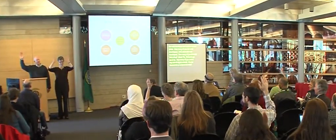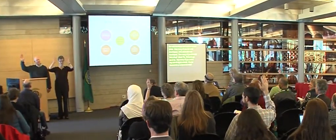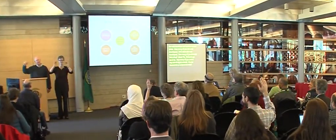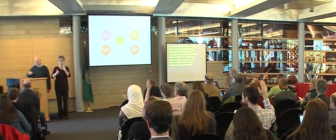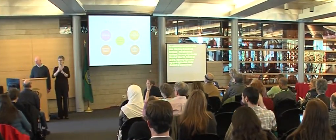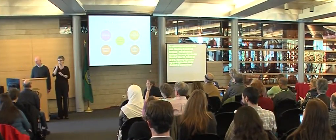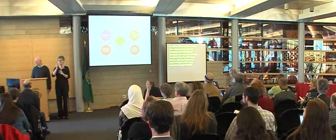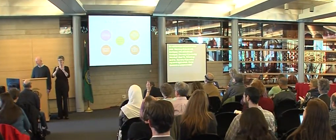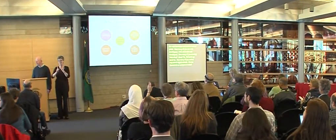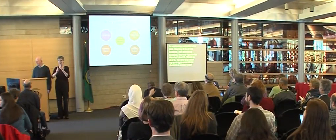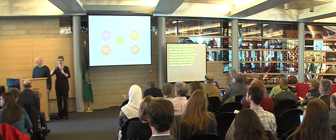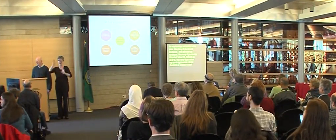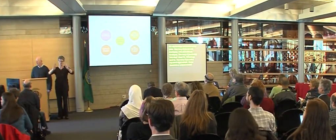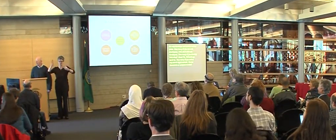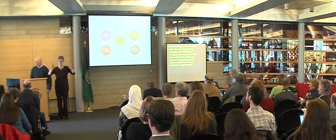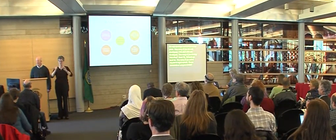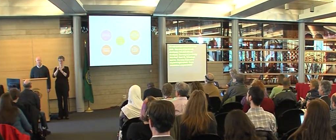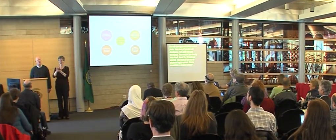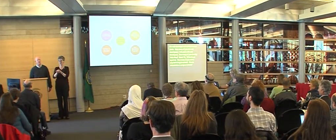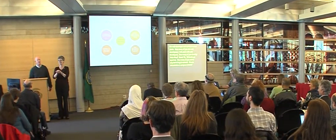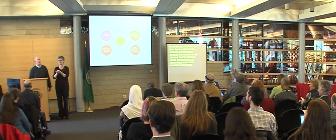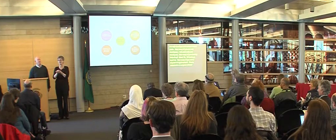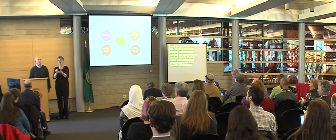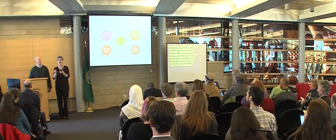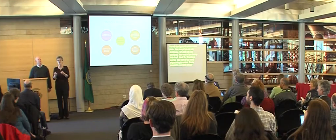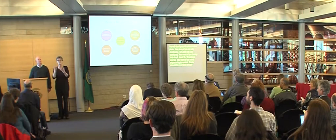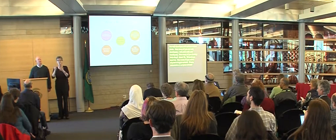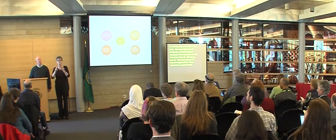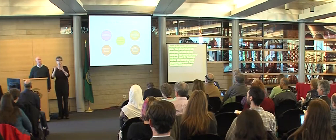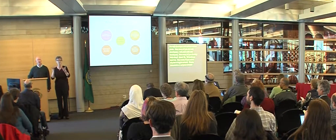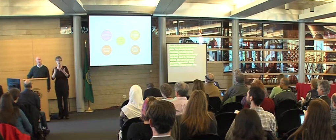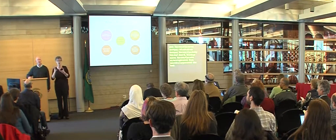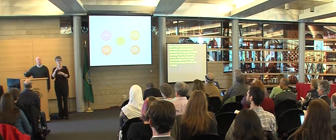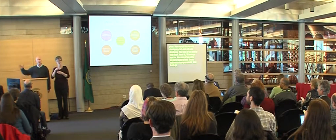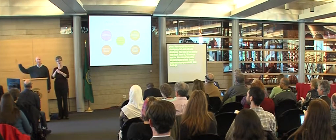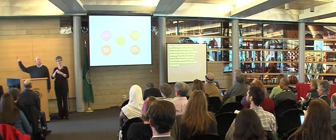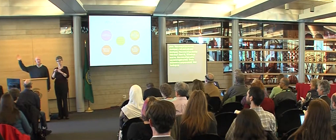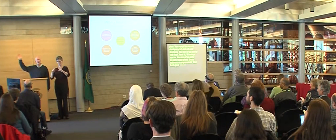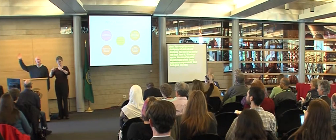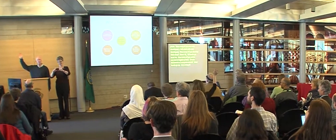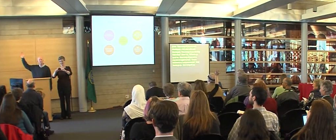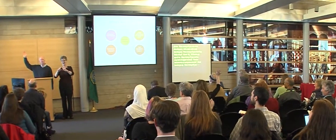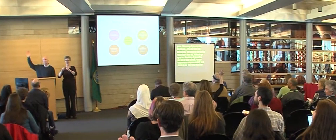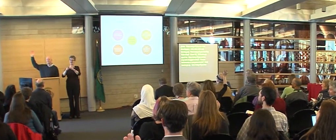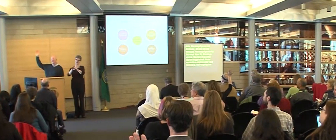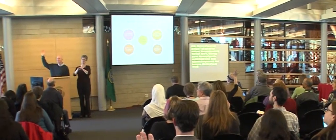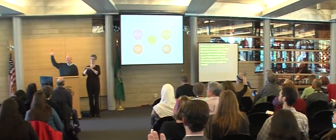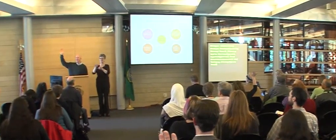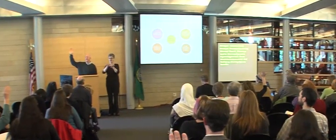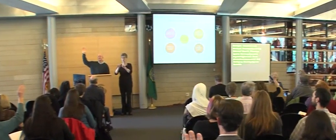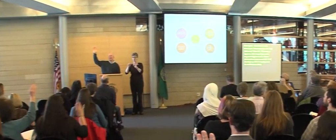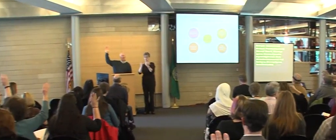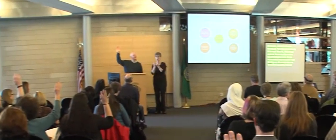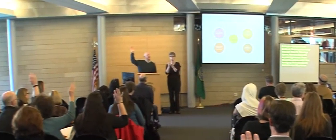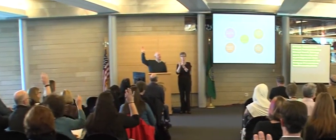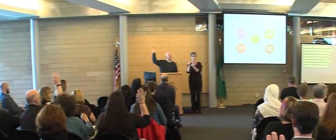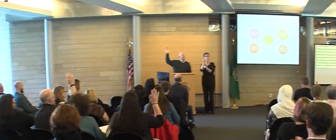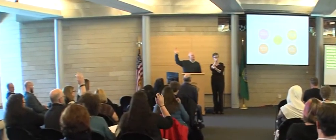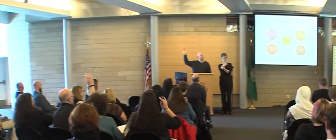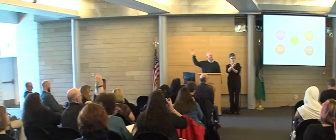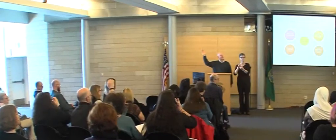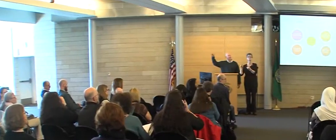go up or so. How many of you author any sort of digital content, create documents, or compose